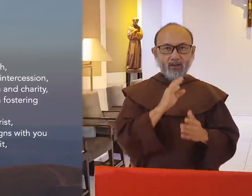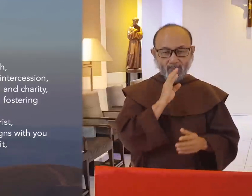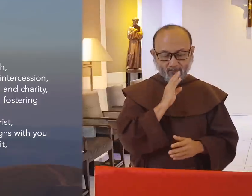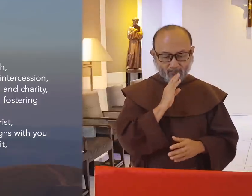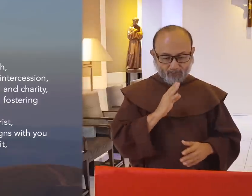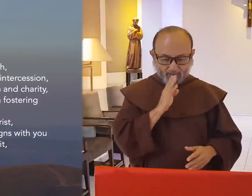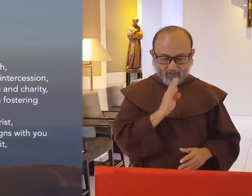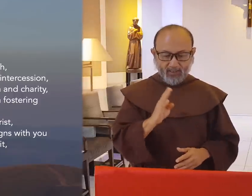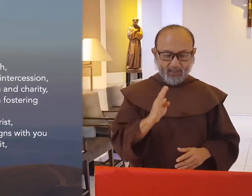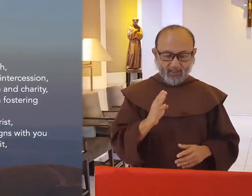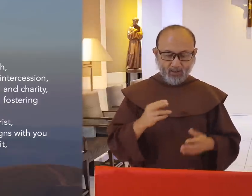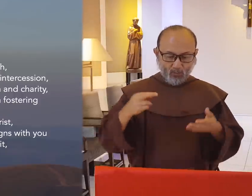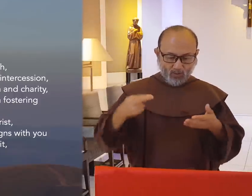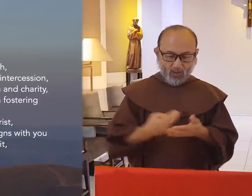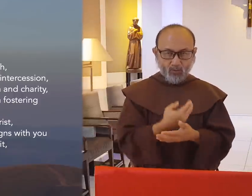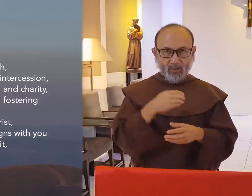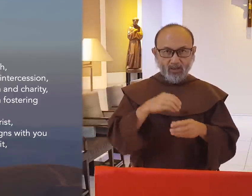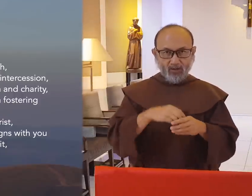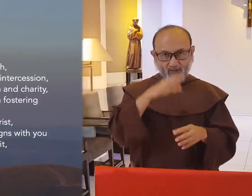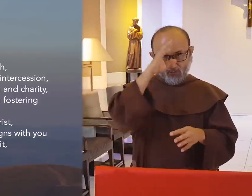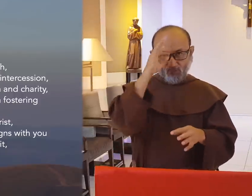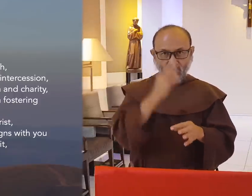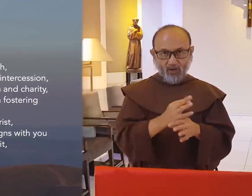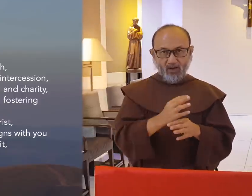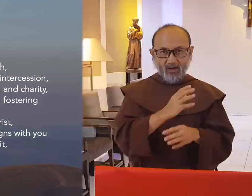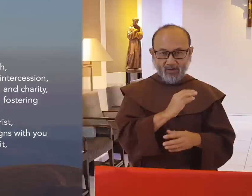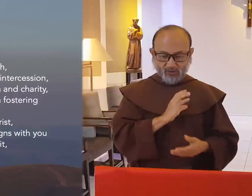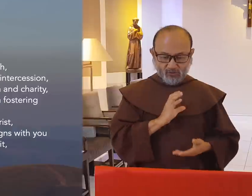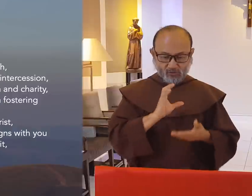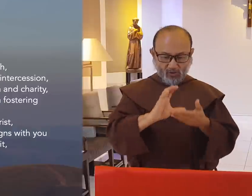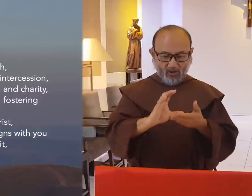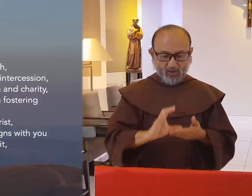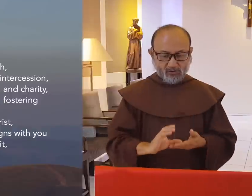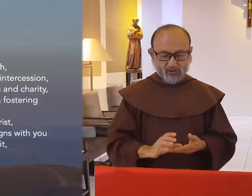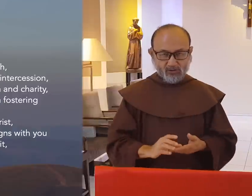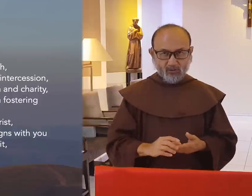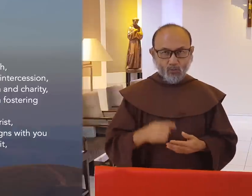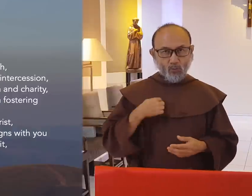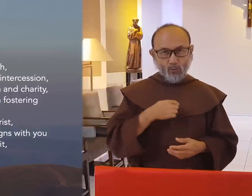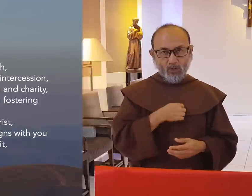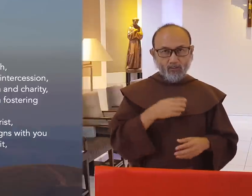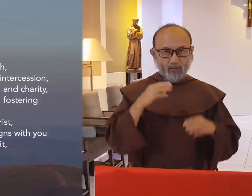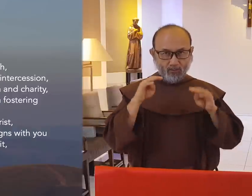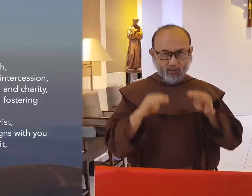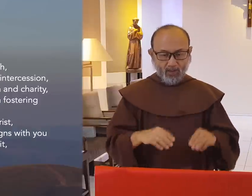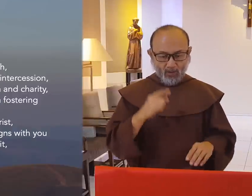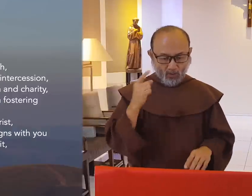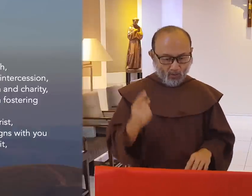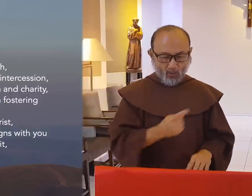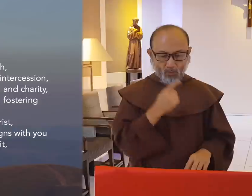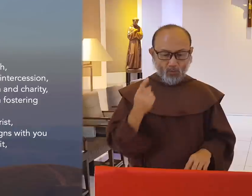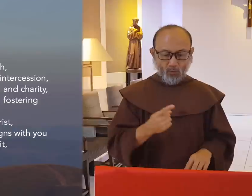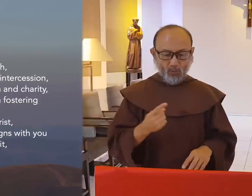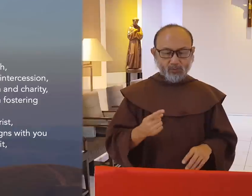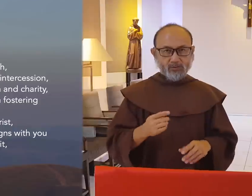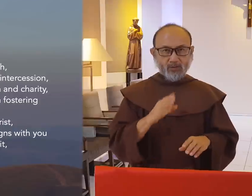that being renewed in faith and charity, we may always be intent